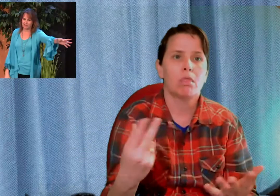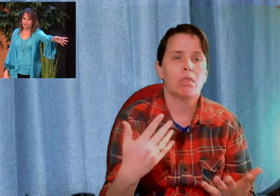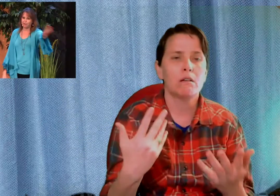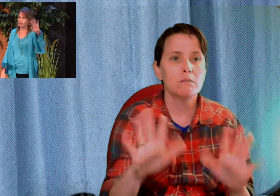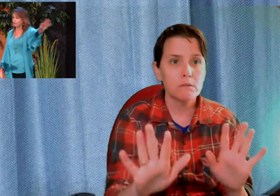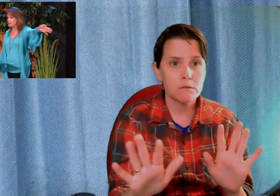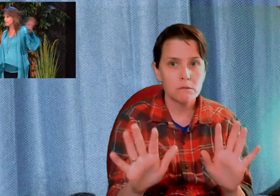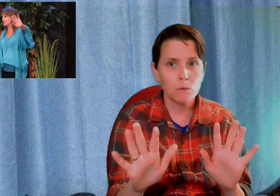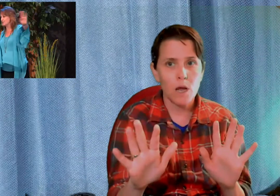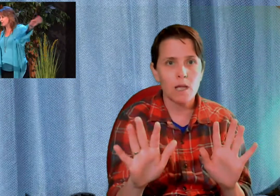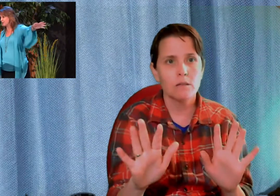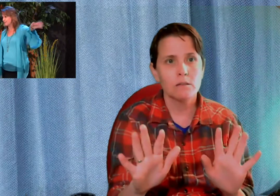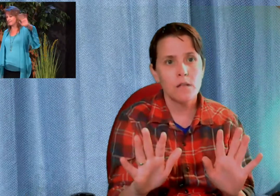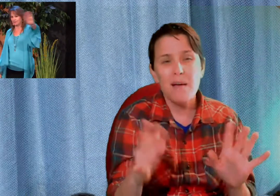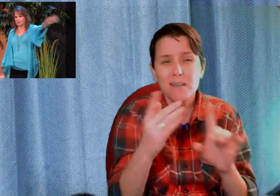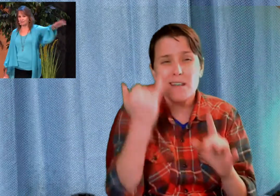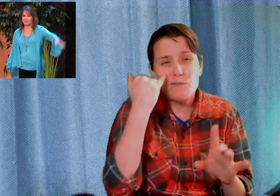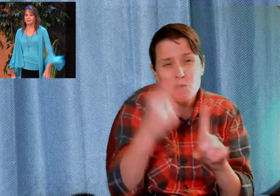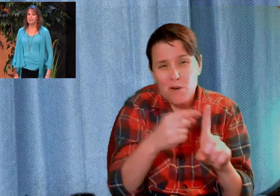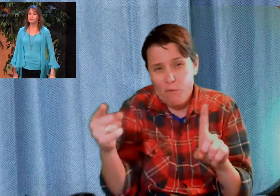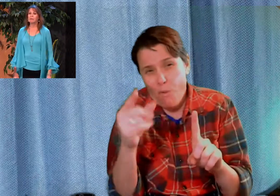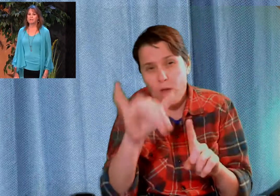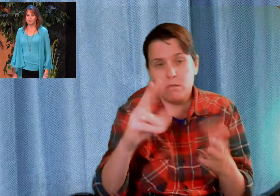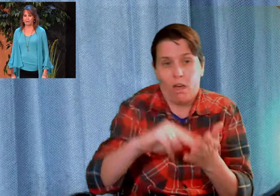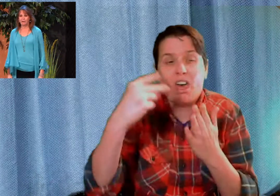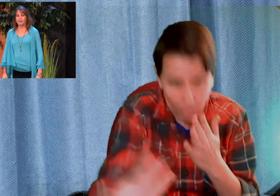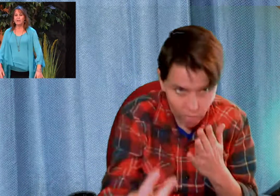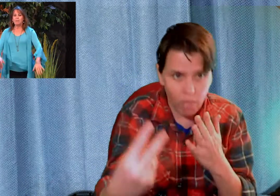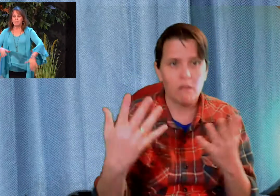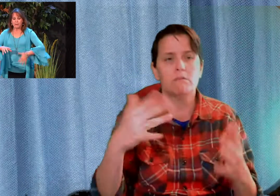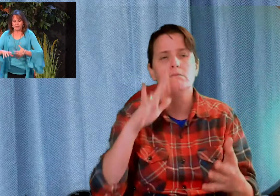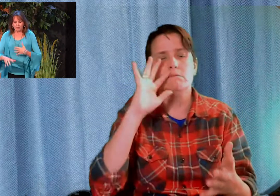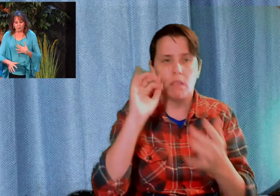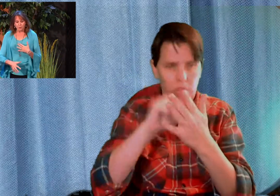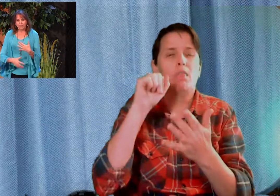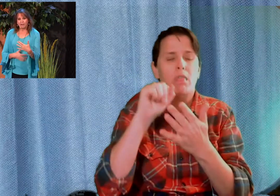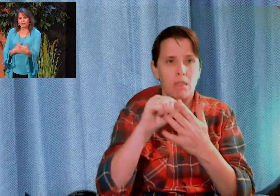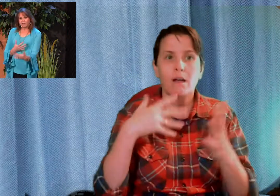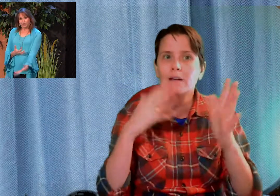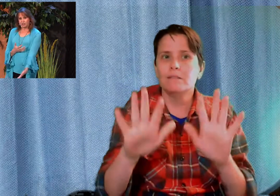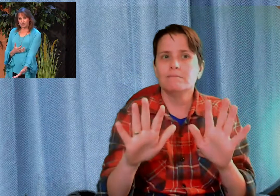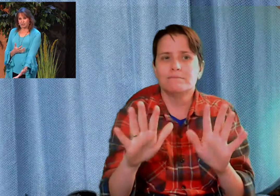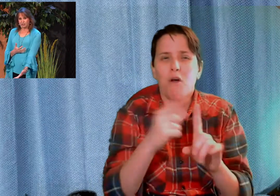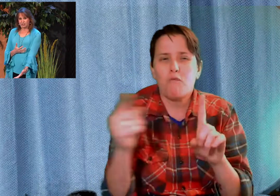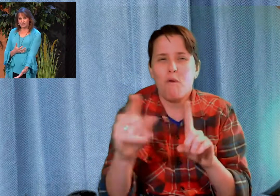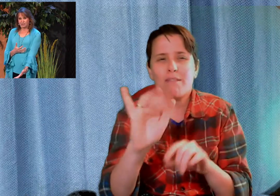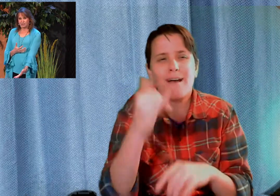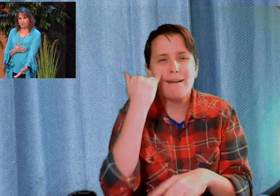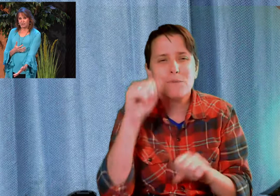that method. If you can avoid it, just do, because it's just more painful that way. But when I